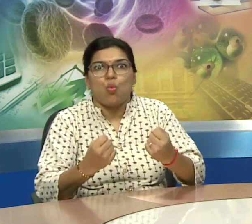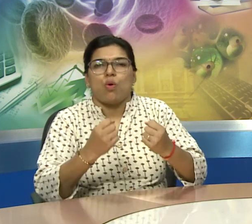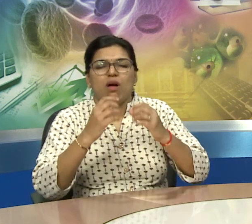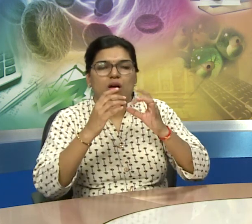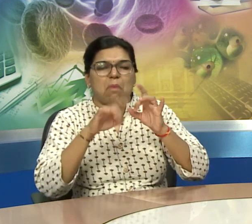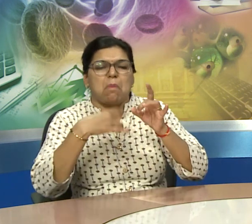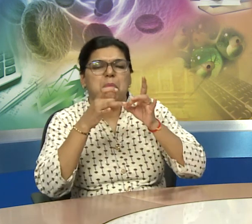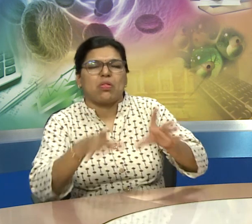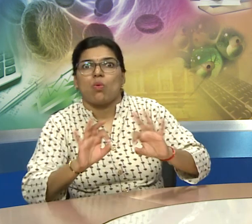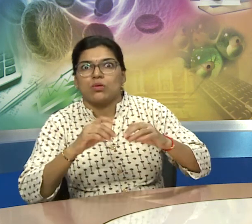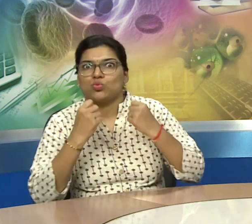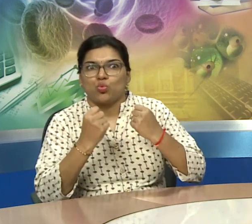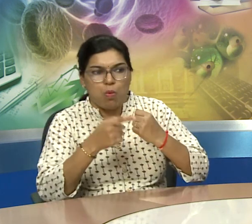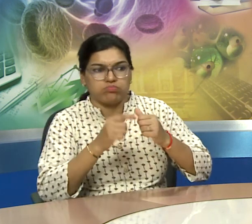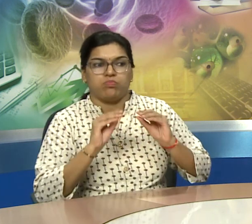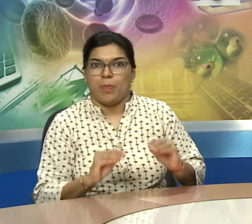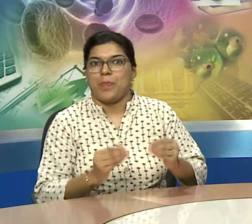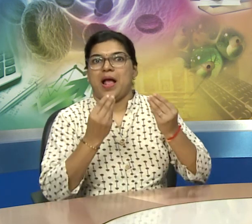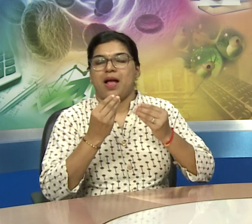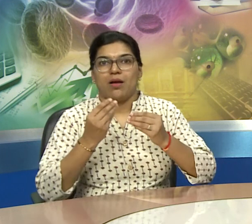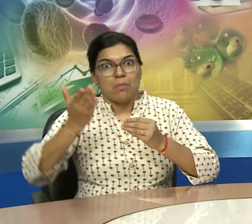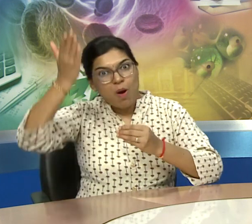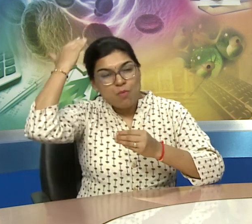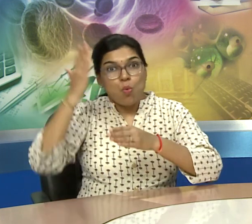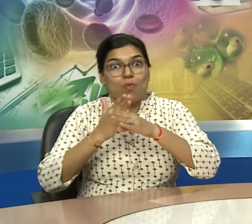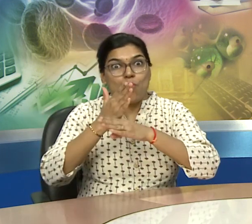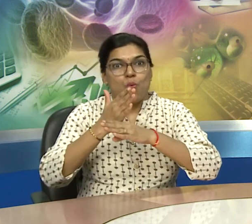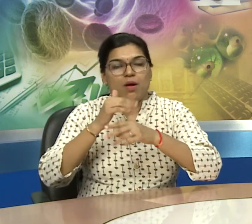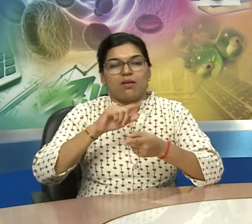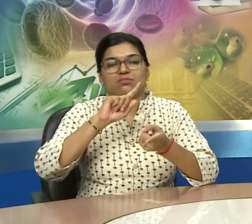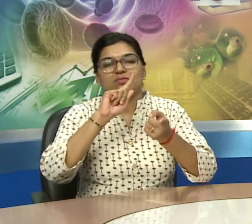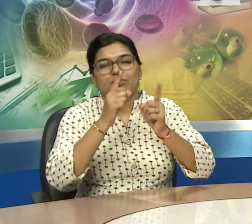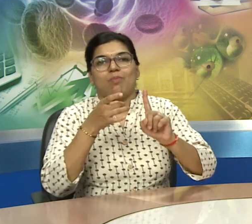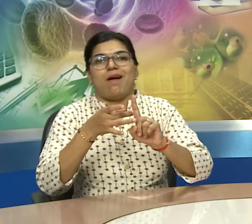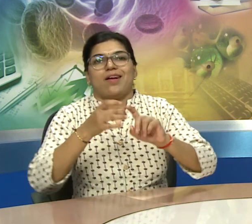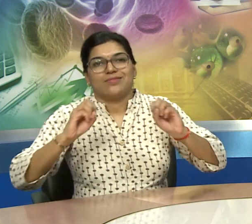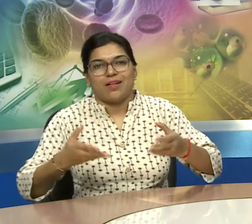So people now started using wheels made up of metals with